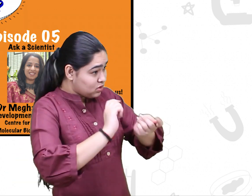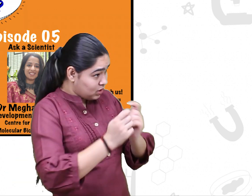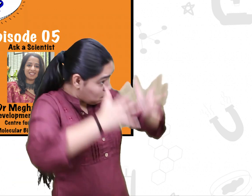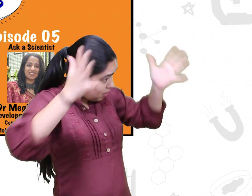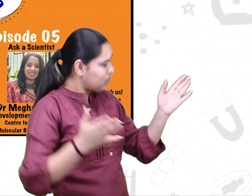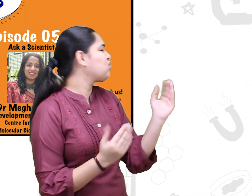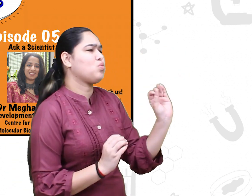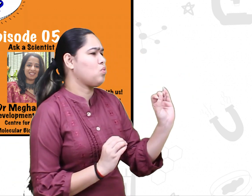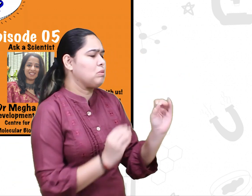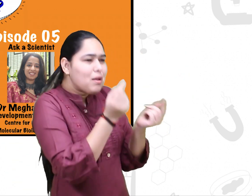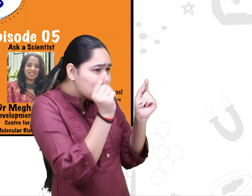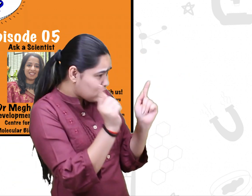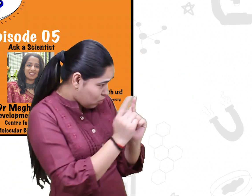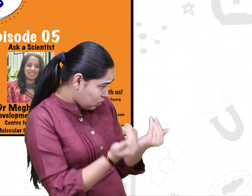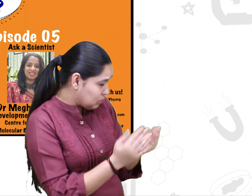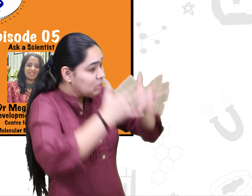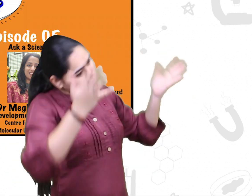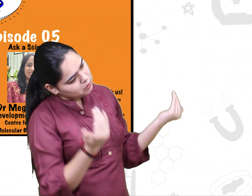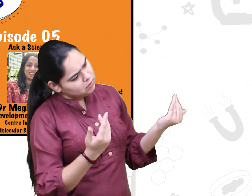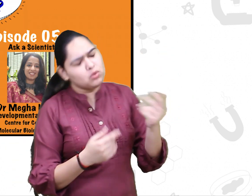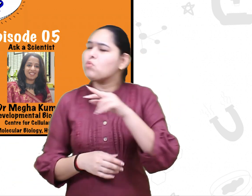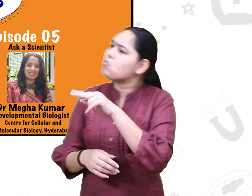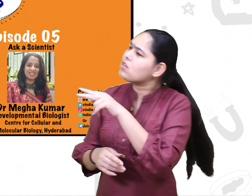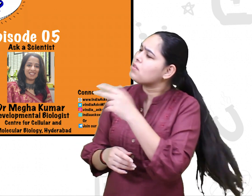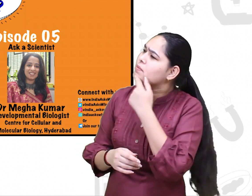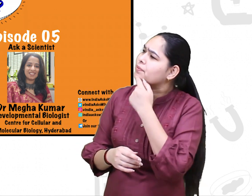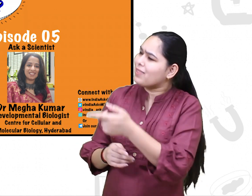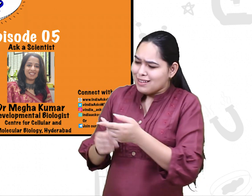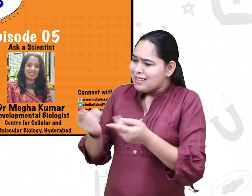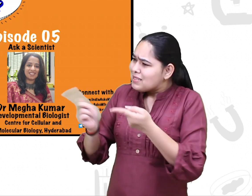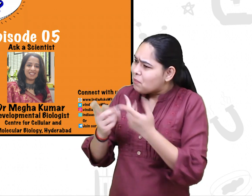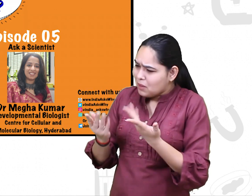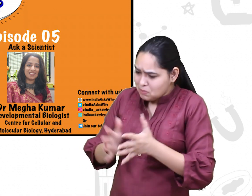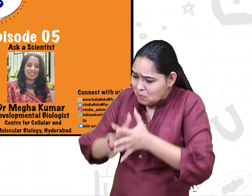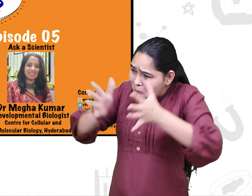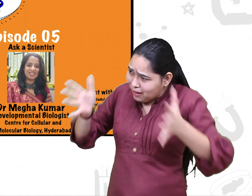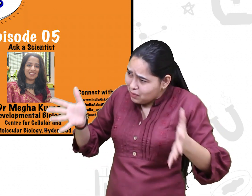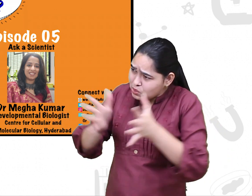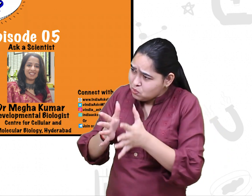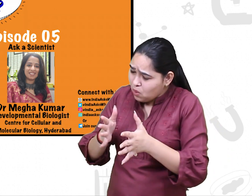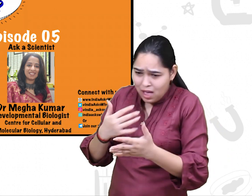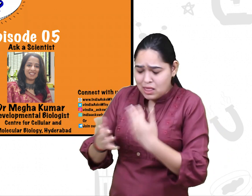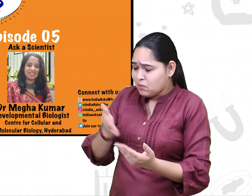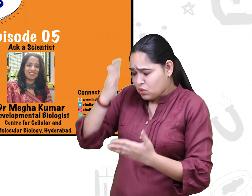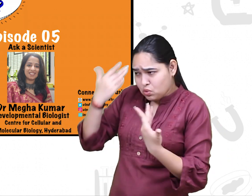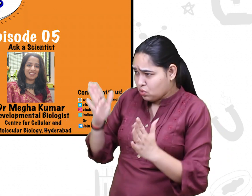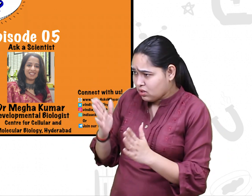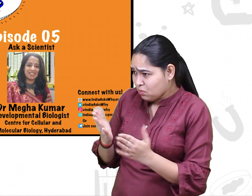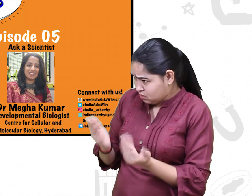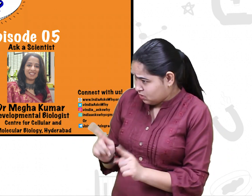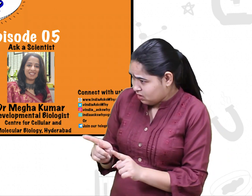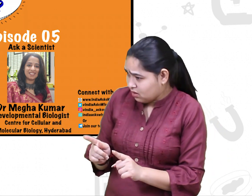a small change happens and no one will know it happened? Exactly. And let's say